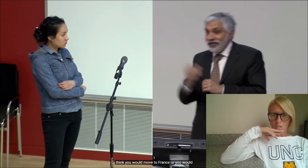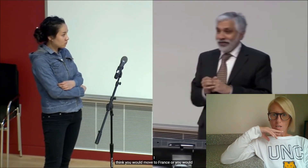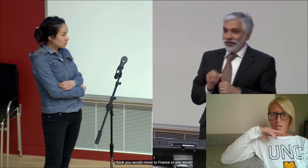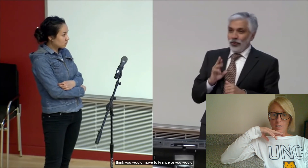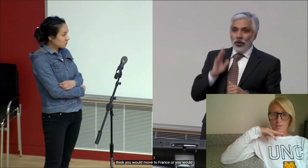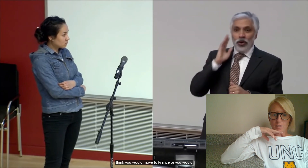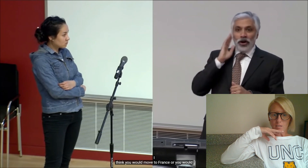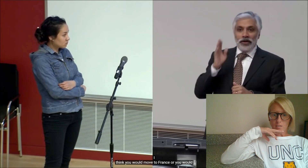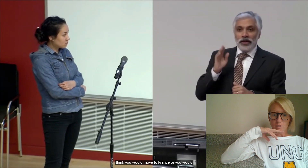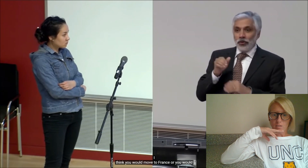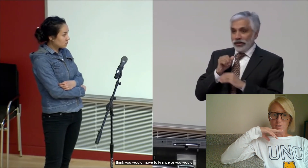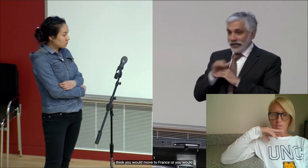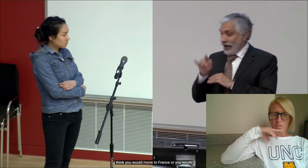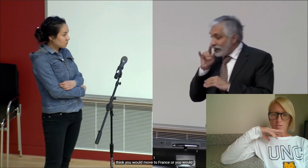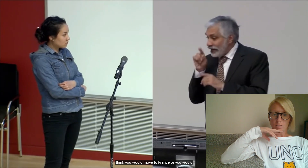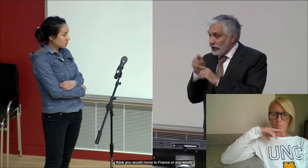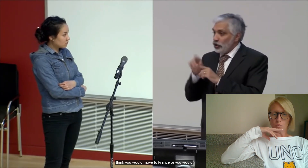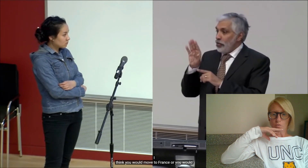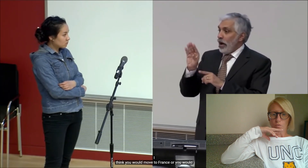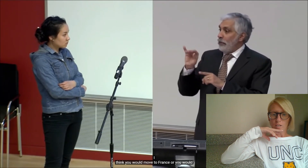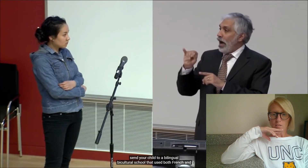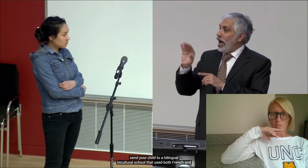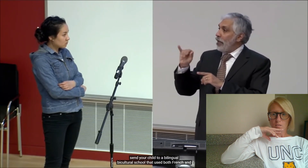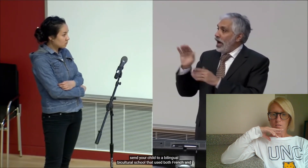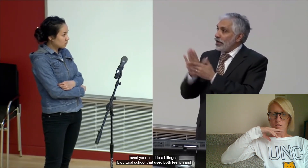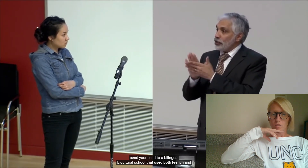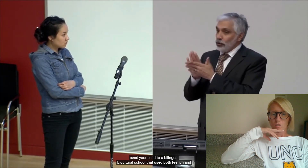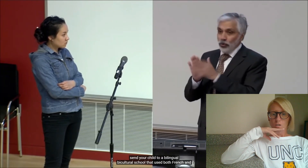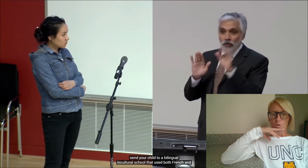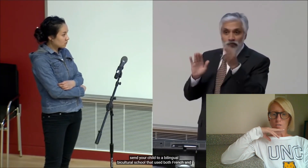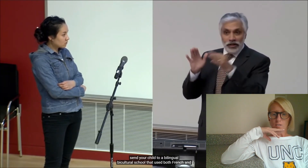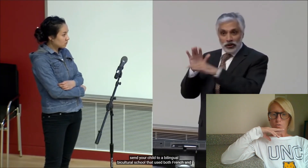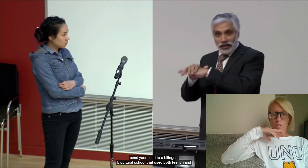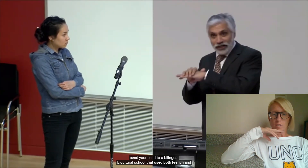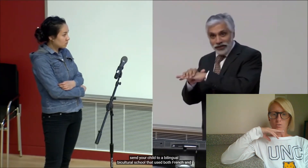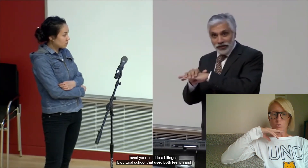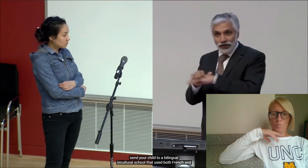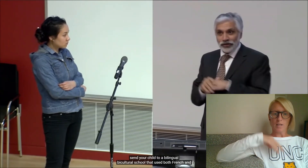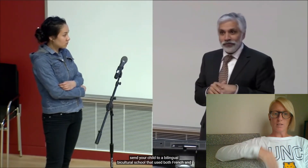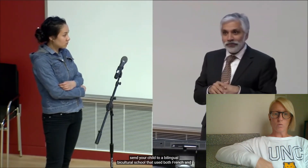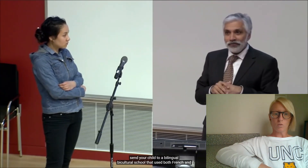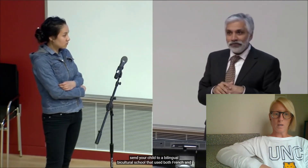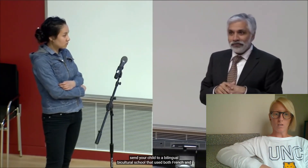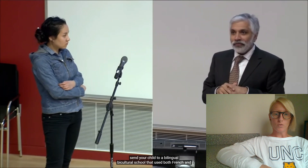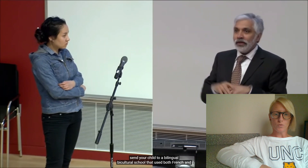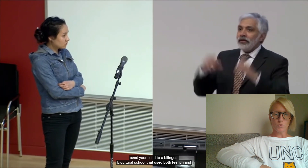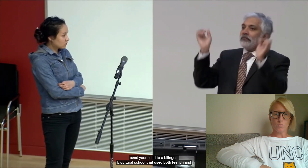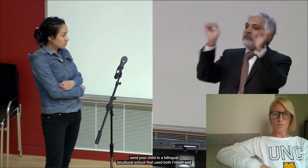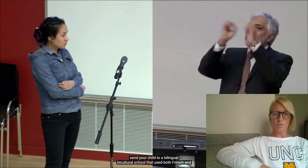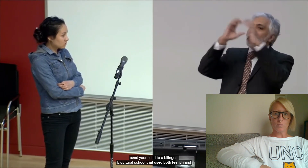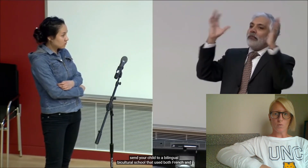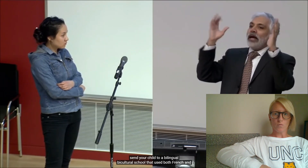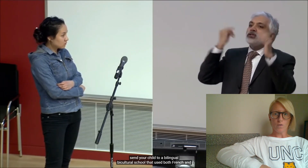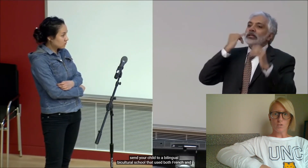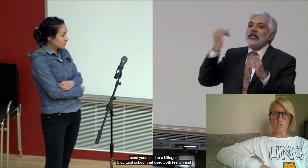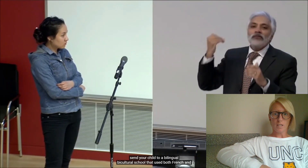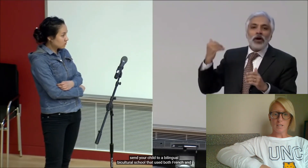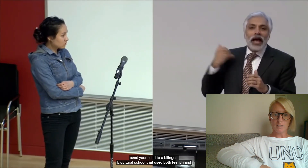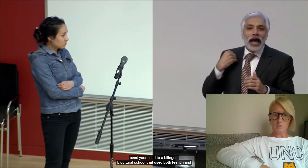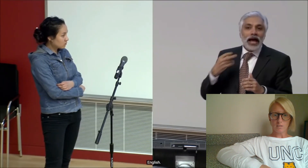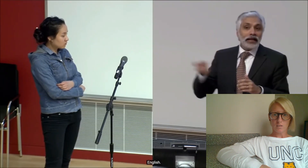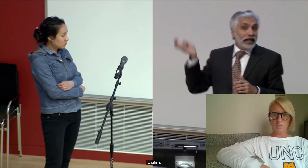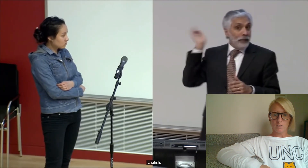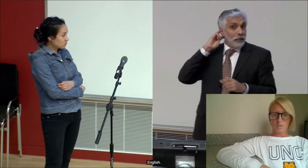I think you would move to France. Or you would send your child to a bilingual, bicultural school that used both French and